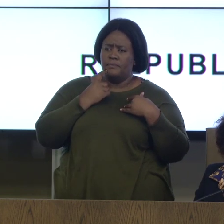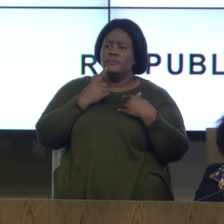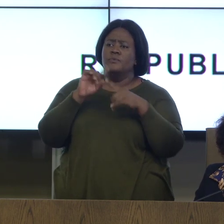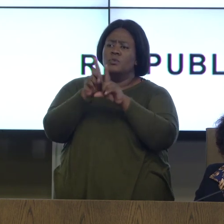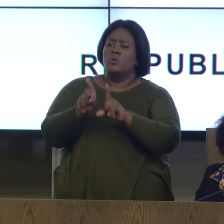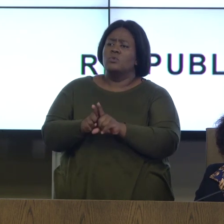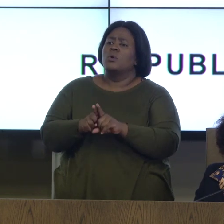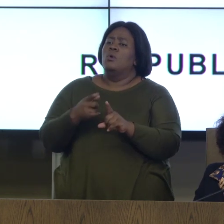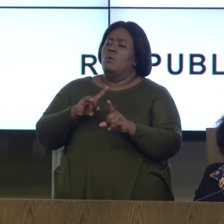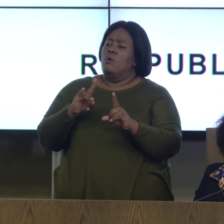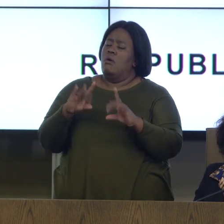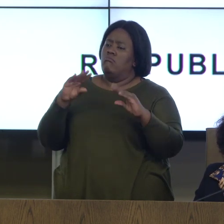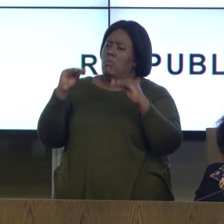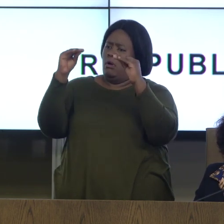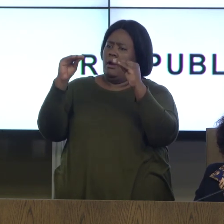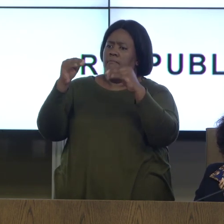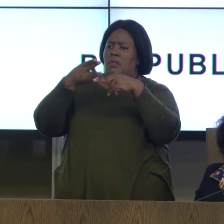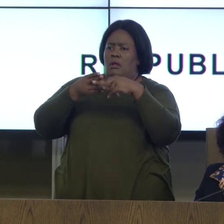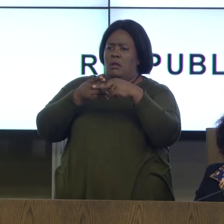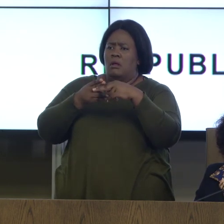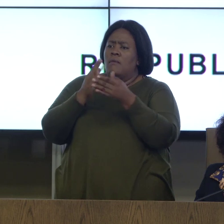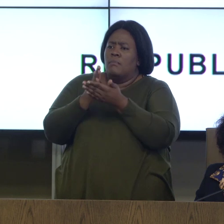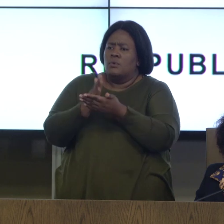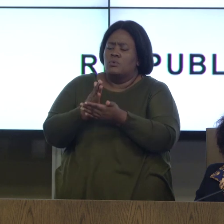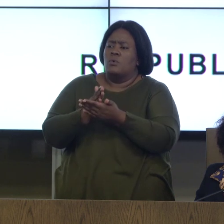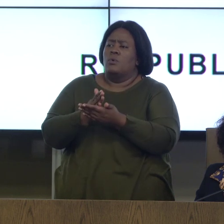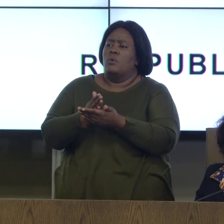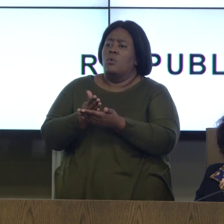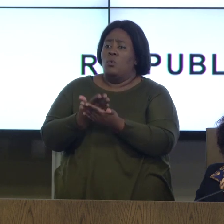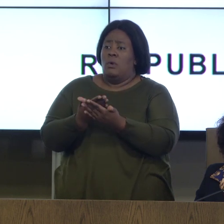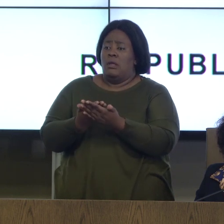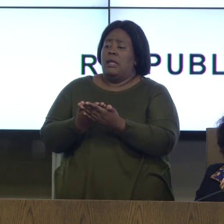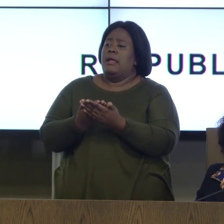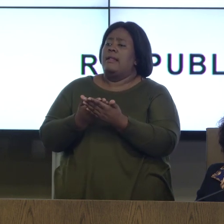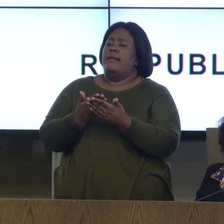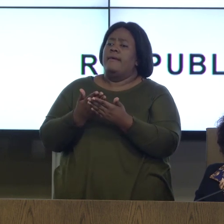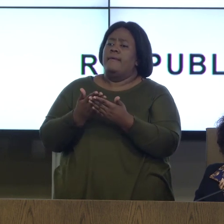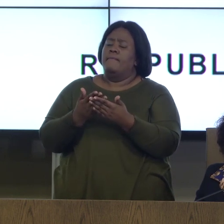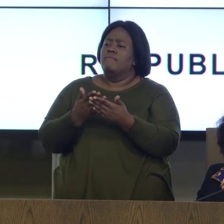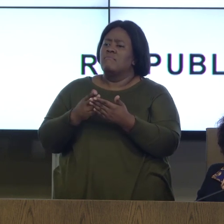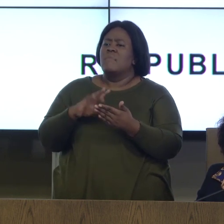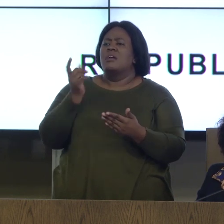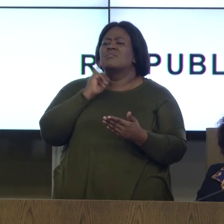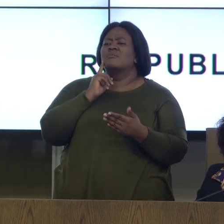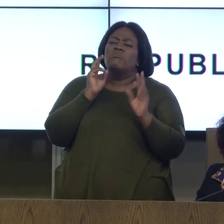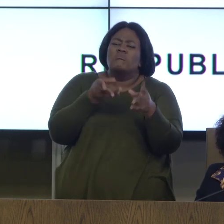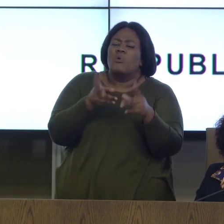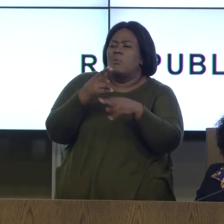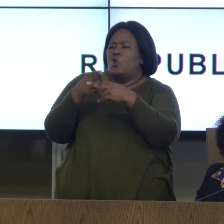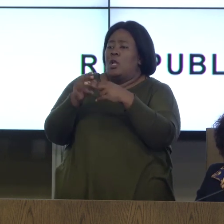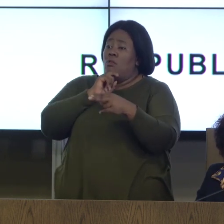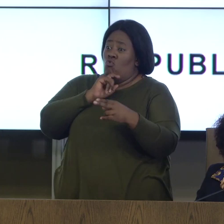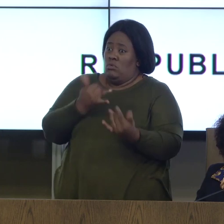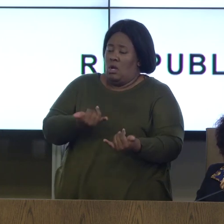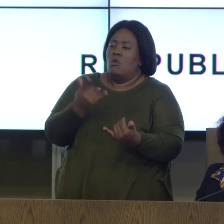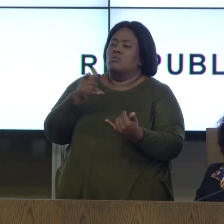upgrading their sanitation and making sure that we can put ablution blocks as opposed to the single toilets that they use now. So